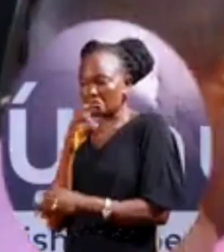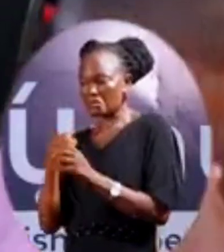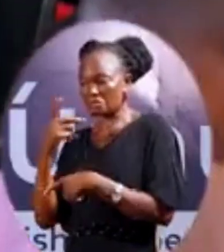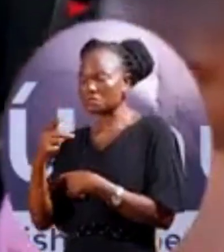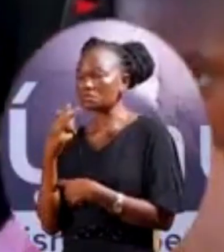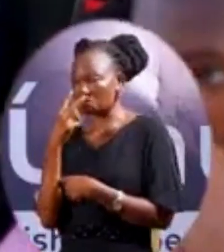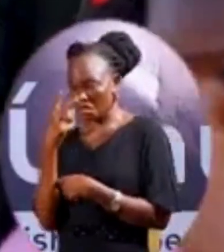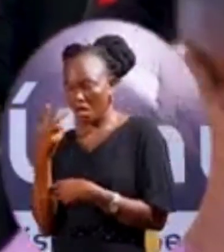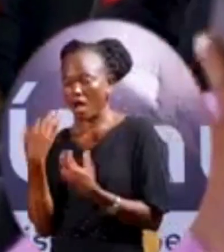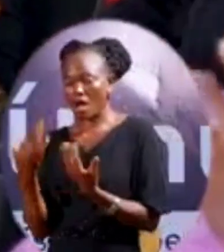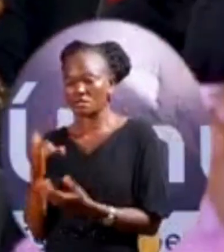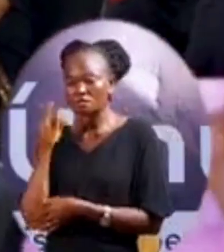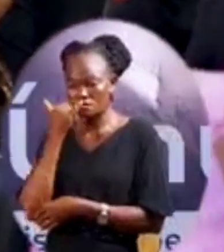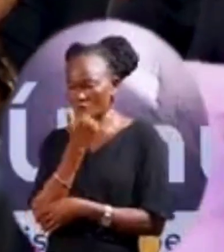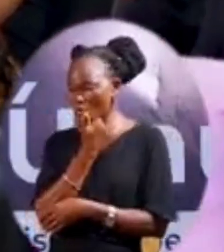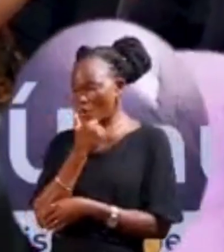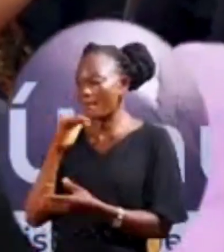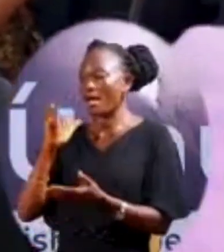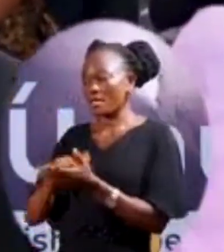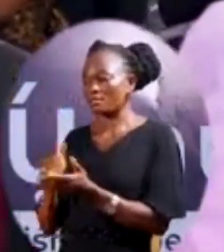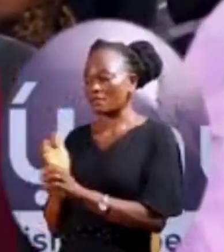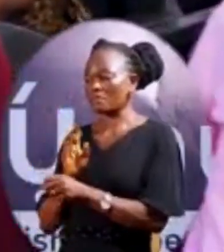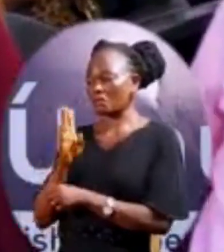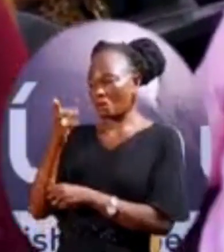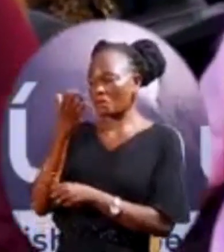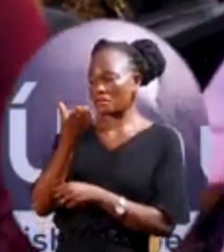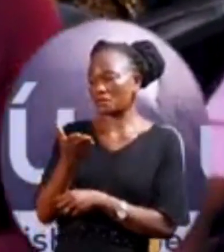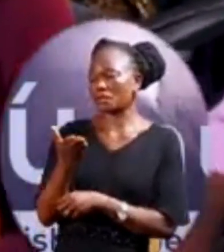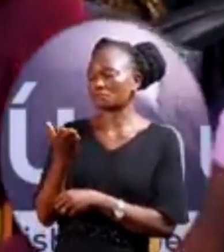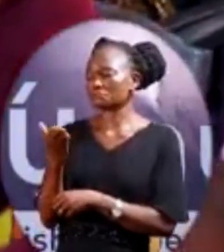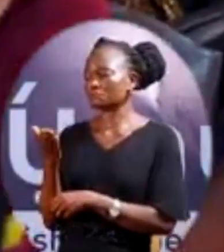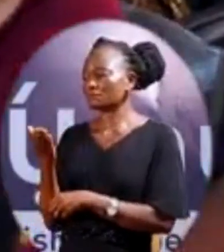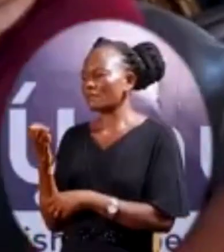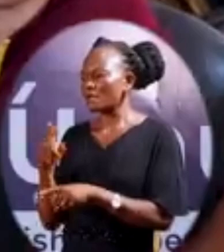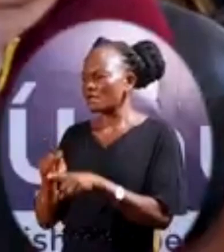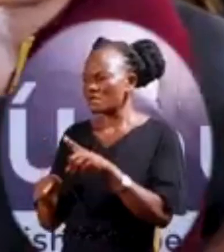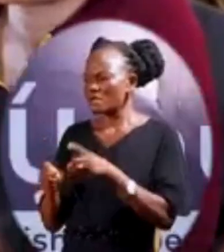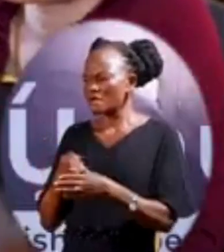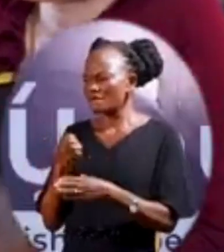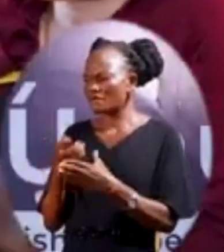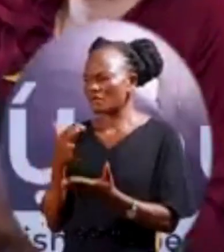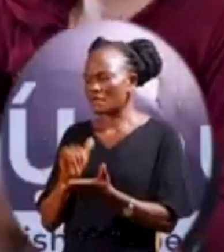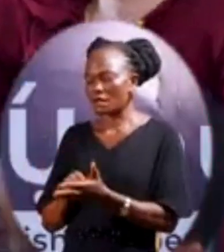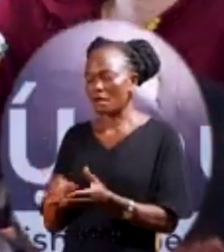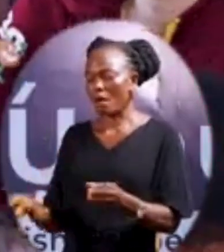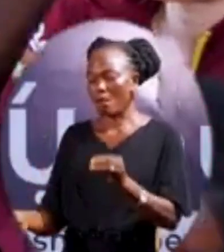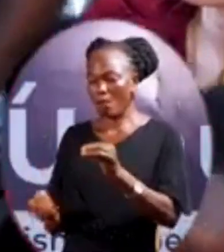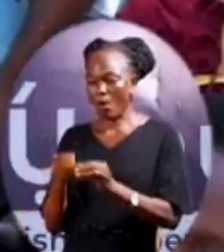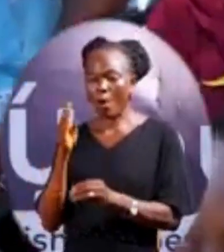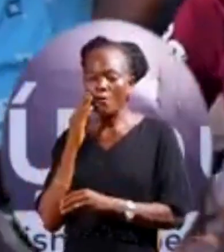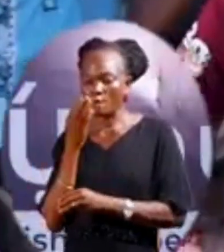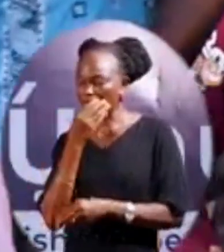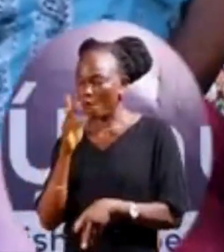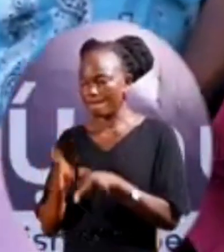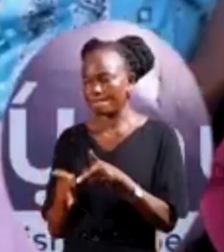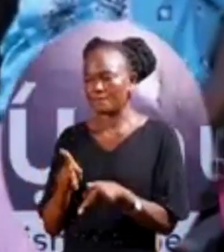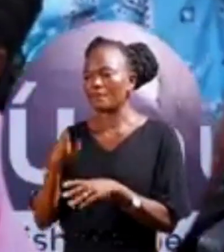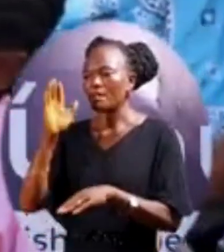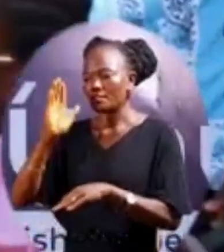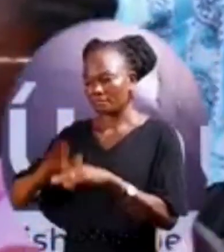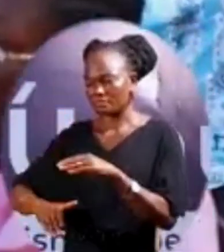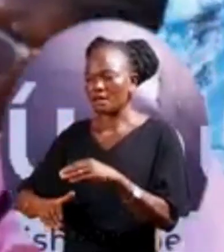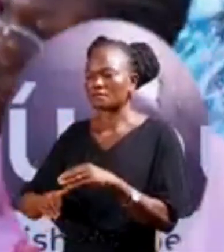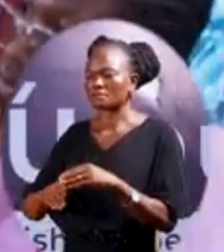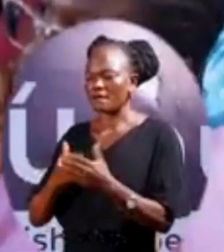a Yoruba that's sort of made up, right, the Atlantic world, even though there were more Igbo people that